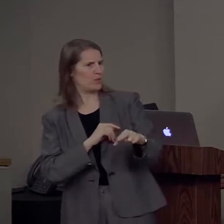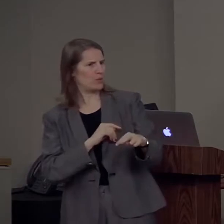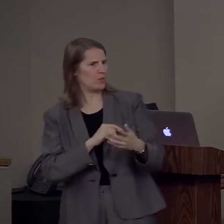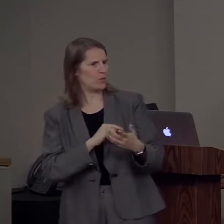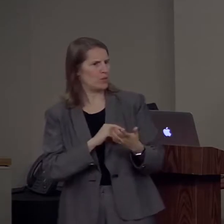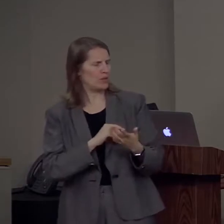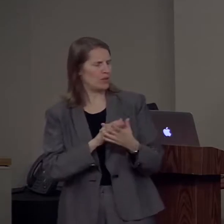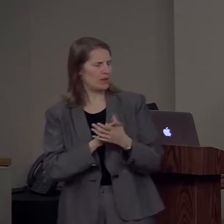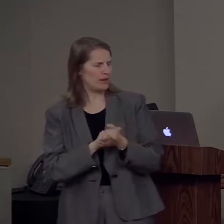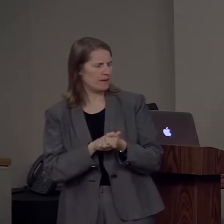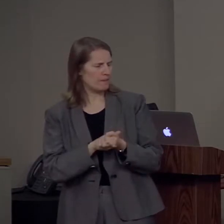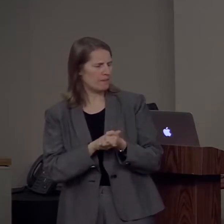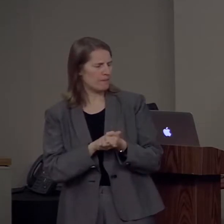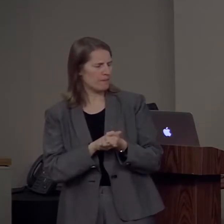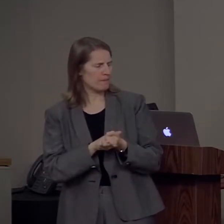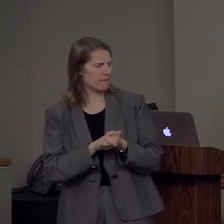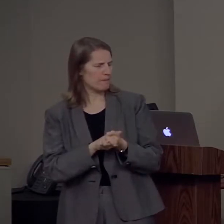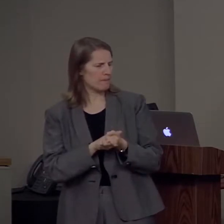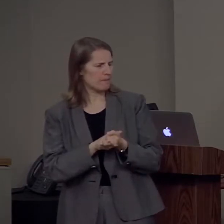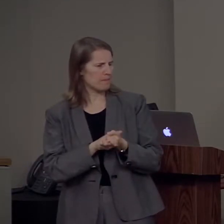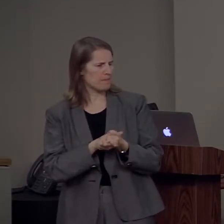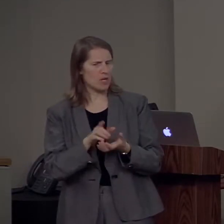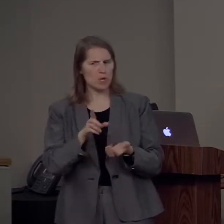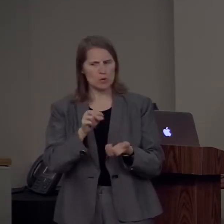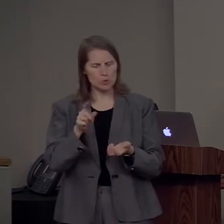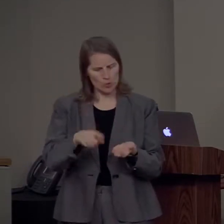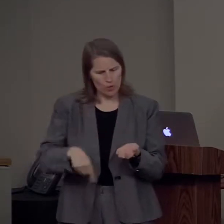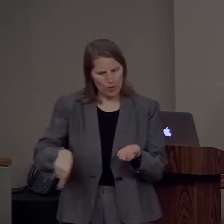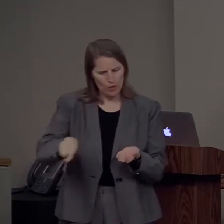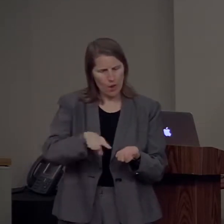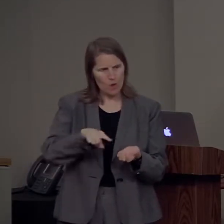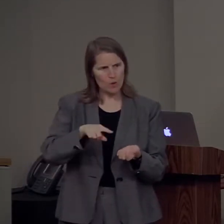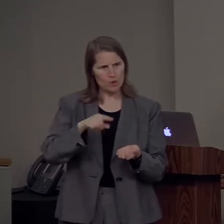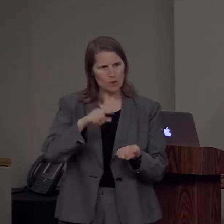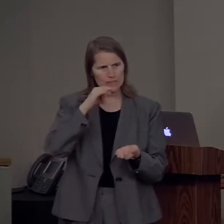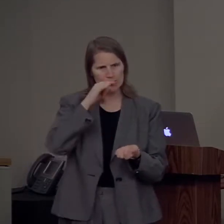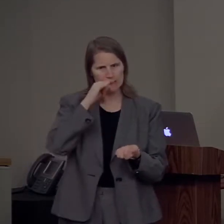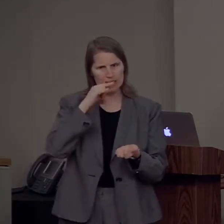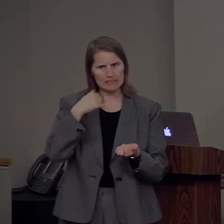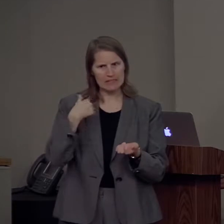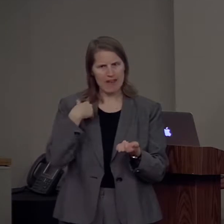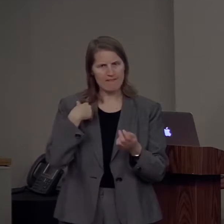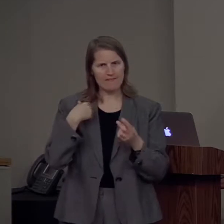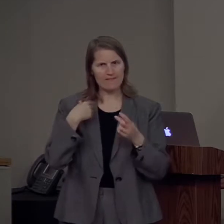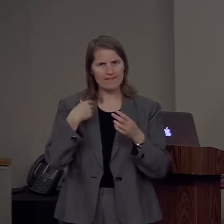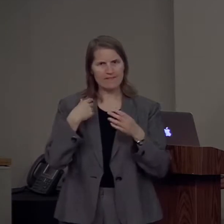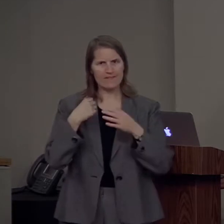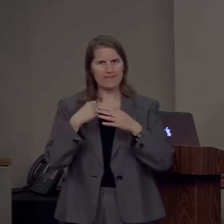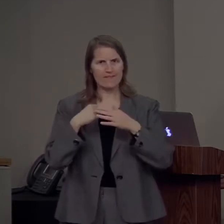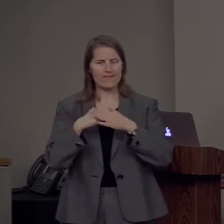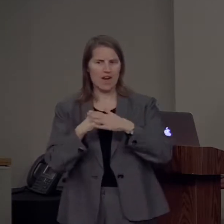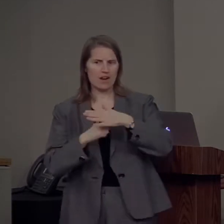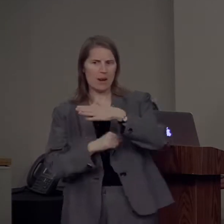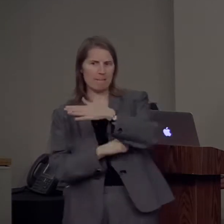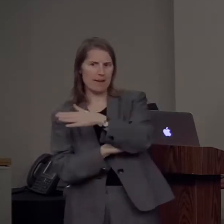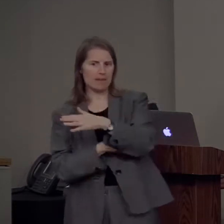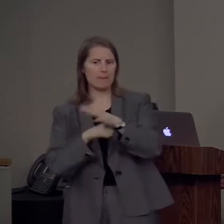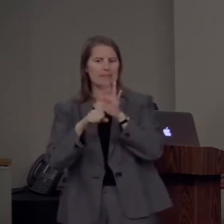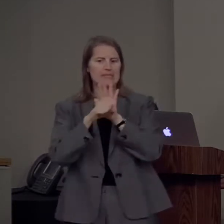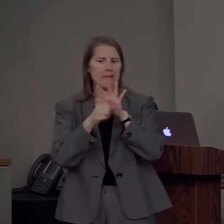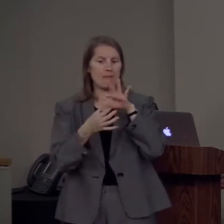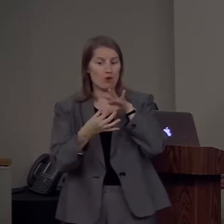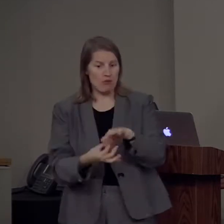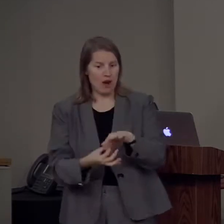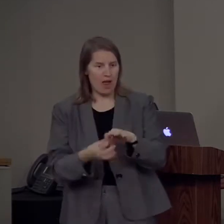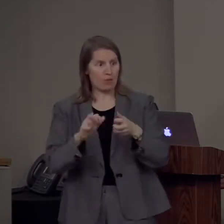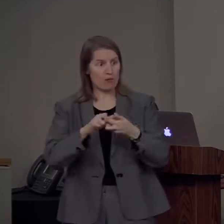whether you might think that they have their problem may be a fundamental symbol grounding problem rather